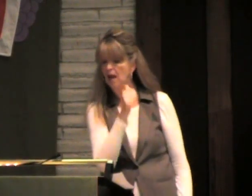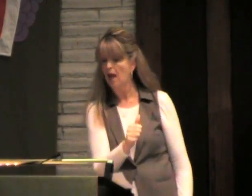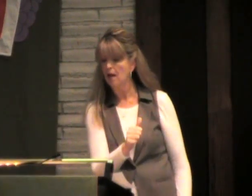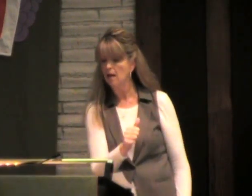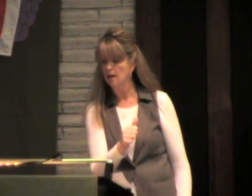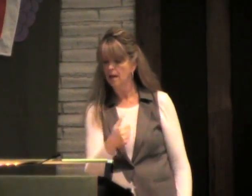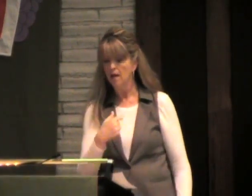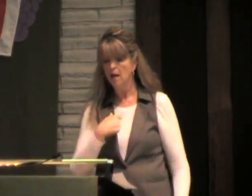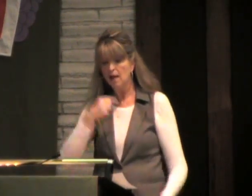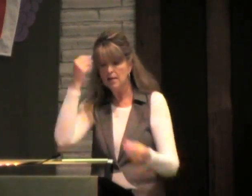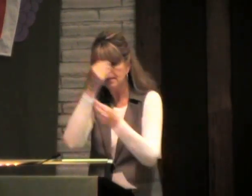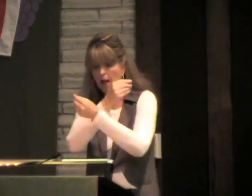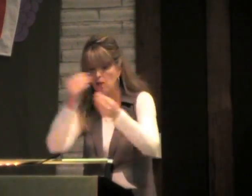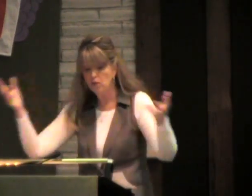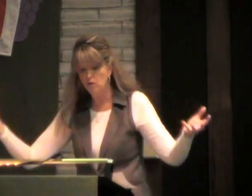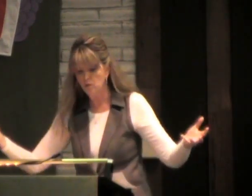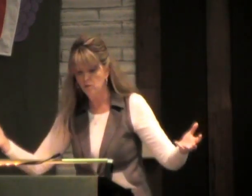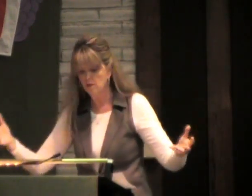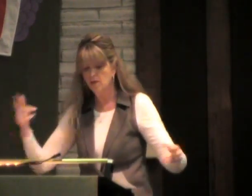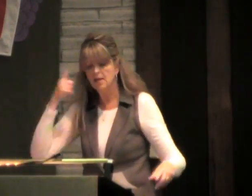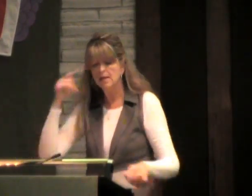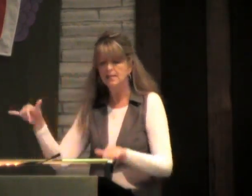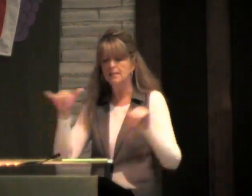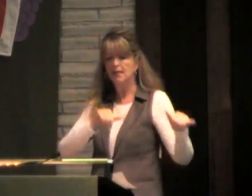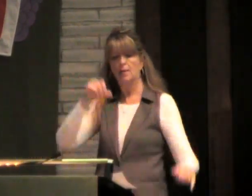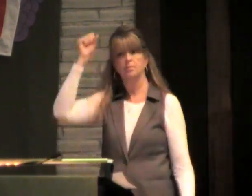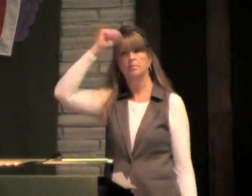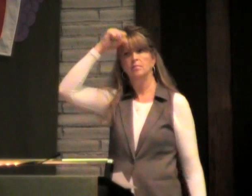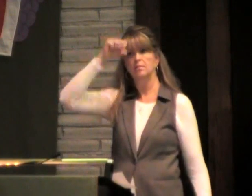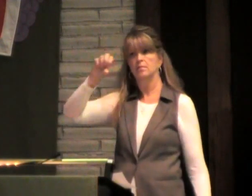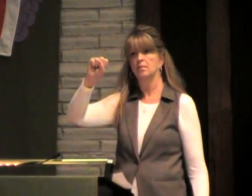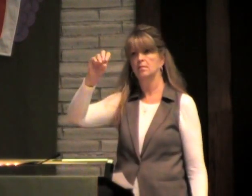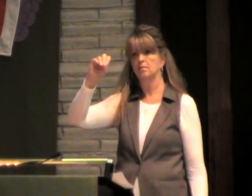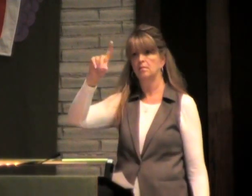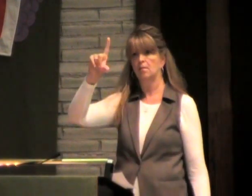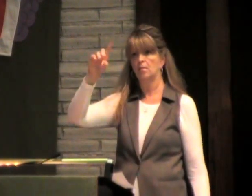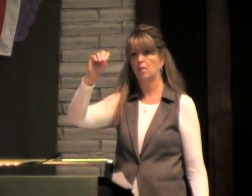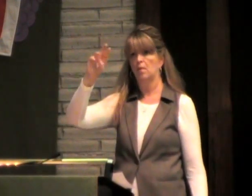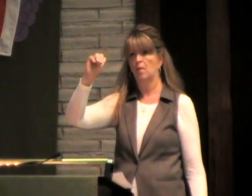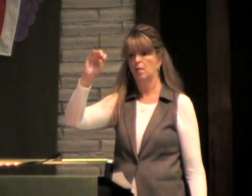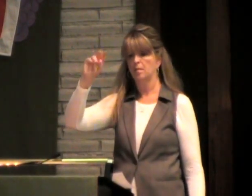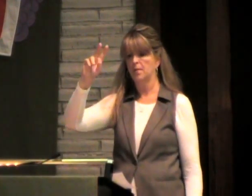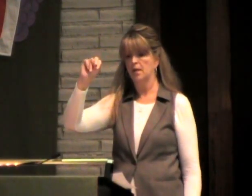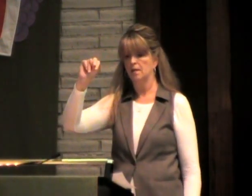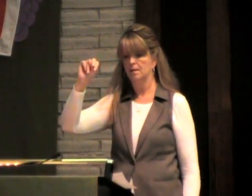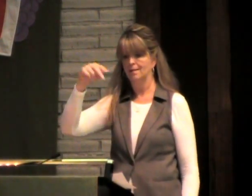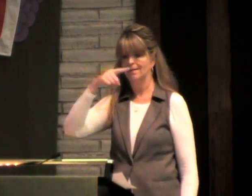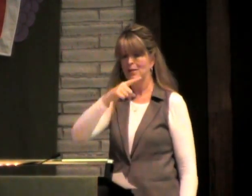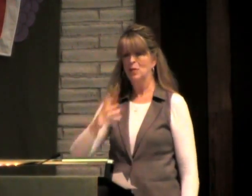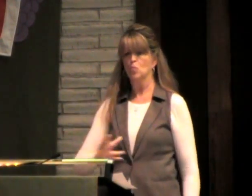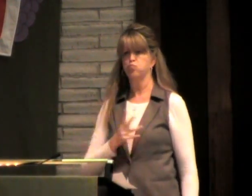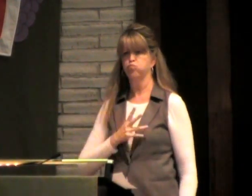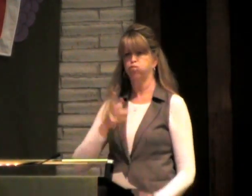They grow and they do not toil. And I tell you, just as Solomon